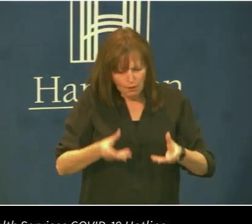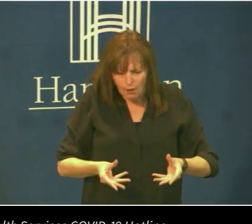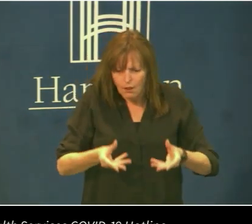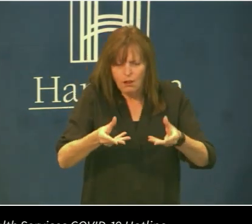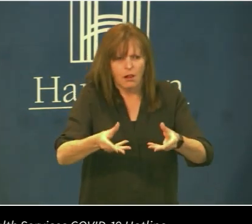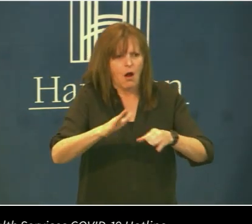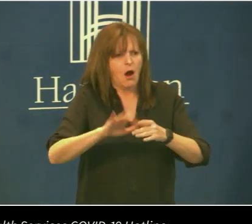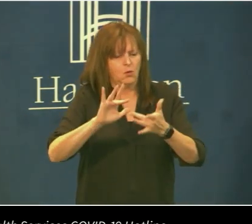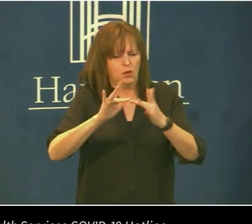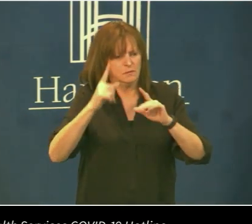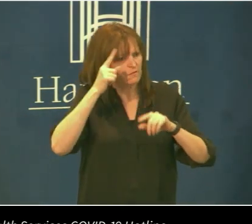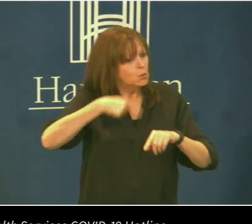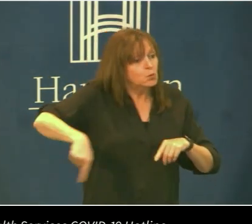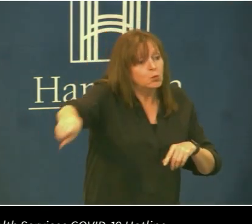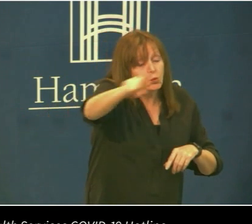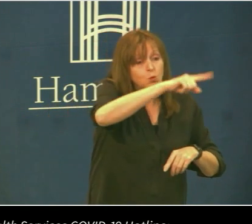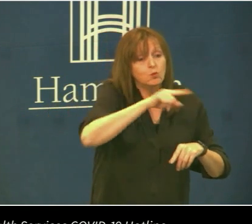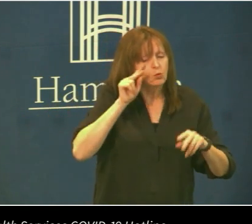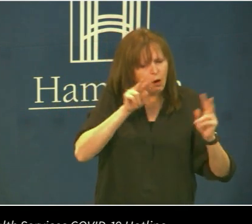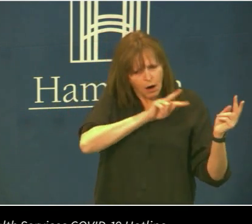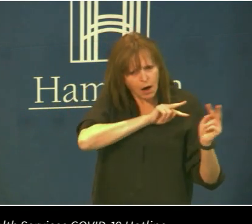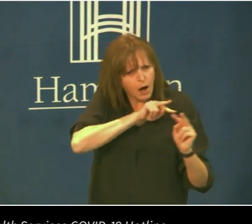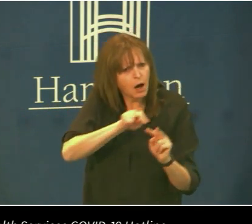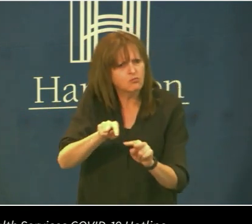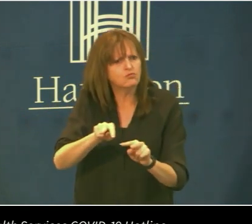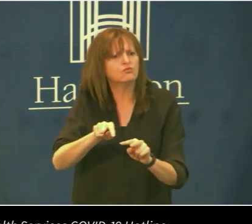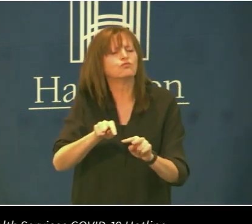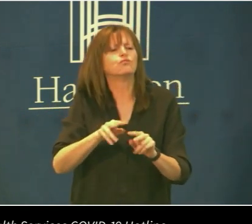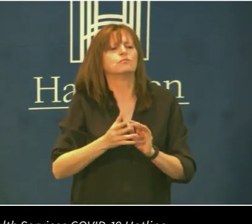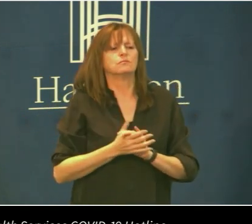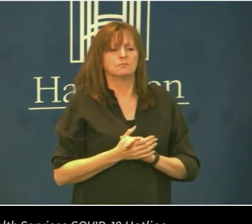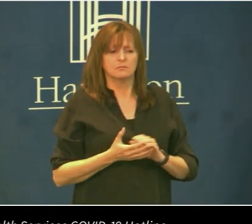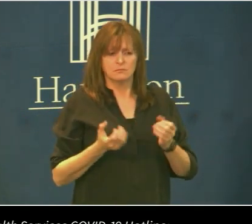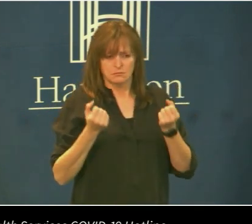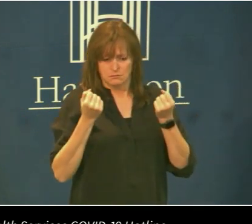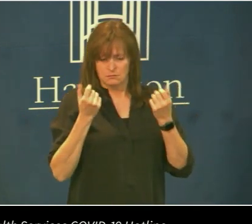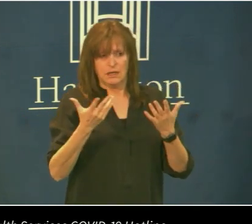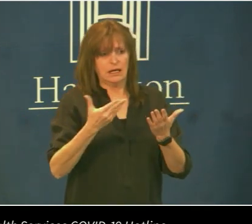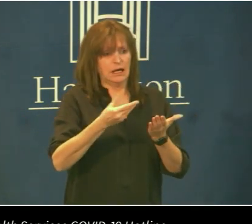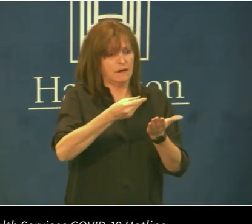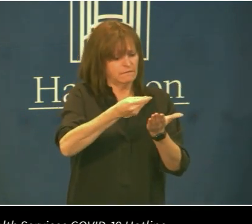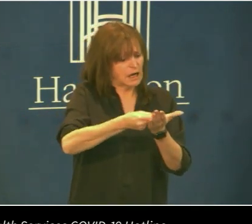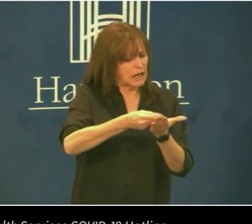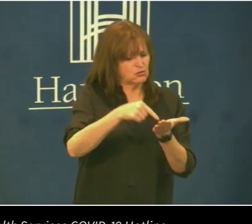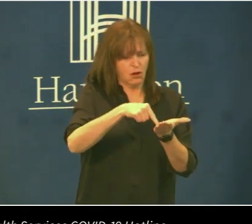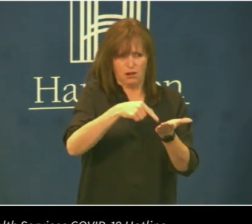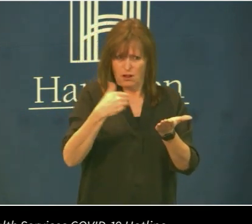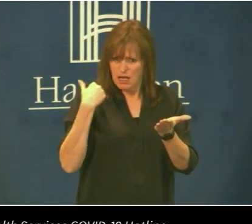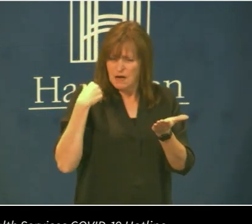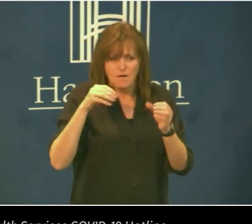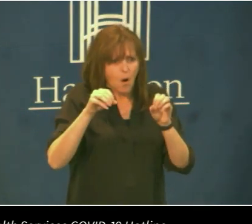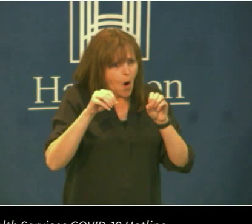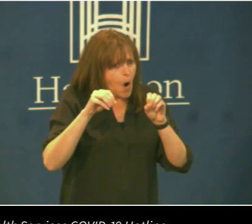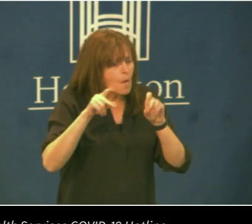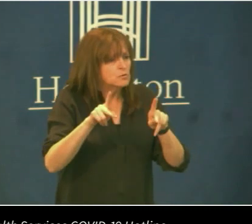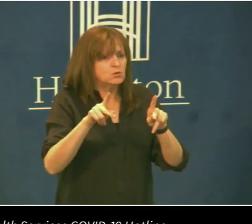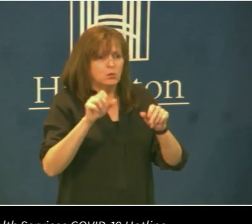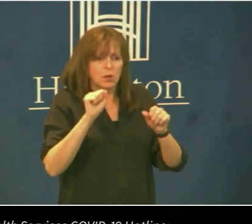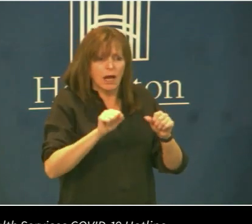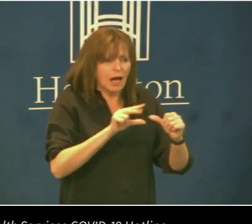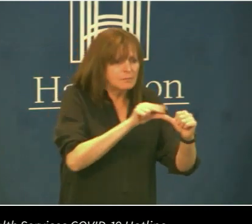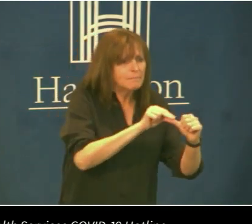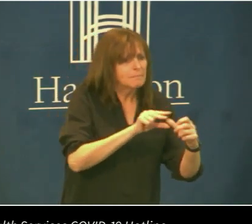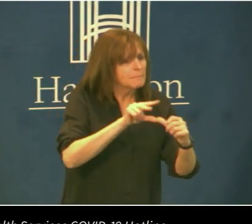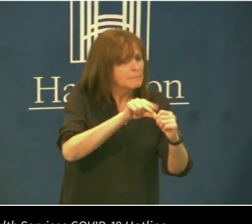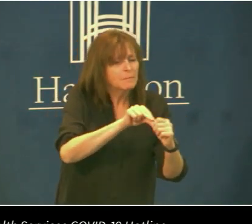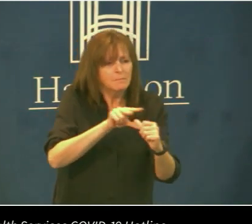of opportunities. We're not just talking about some of our most vulnerable here. We're talking about supports that are across the board for